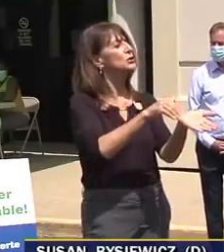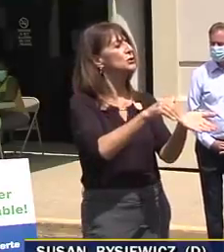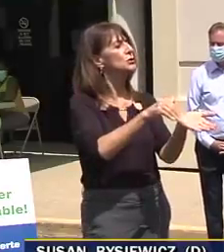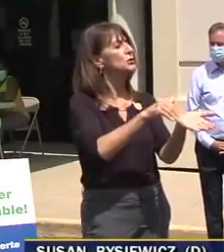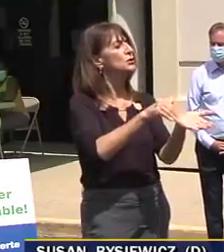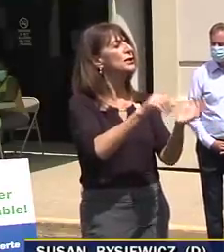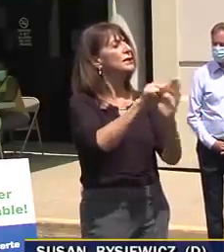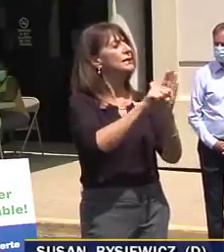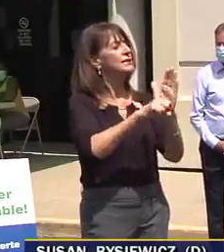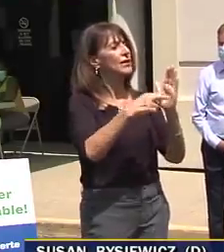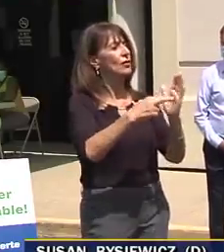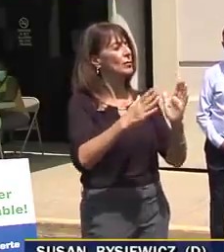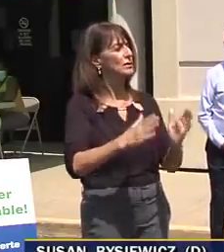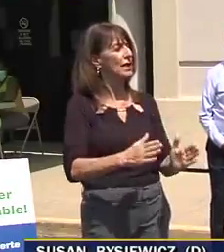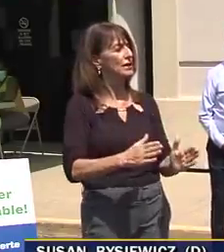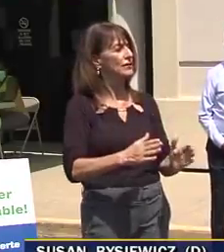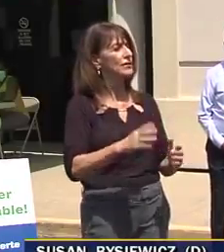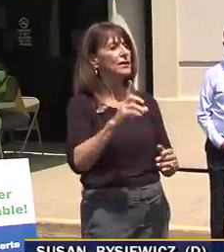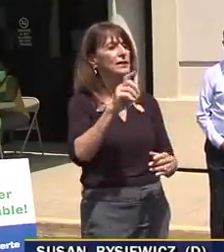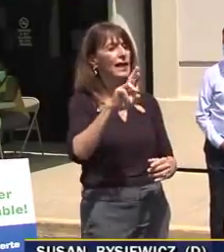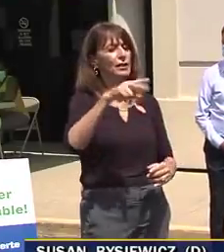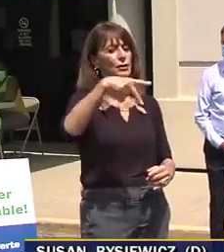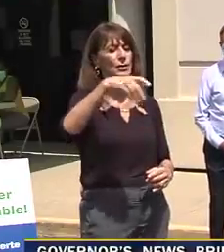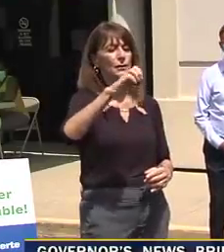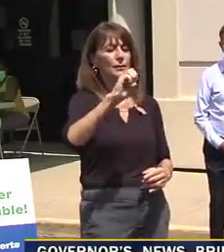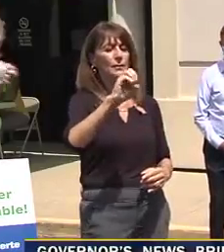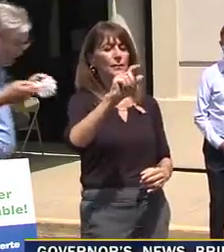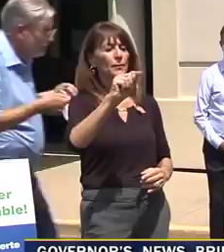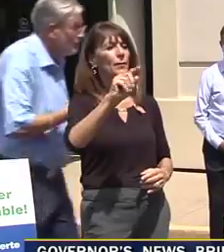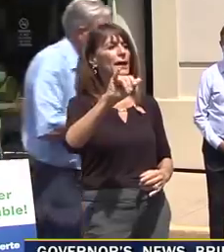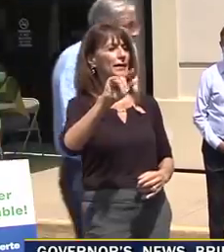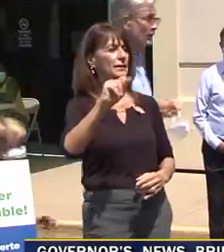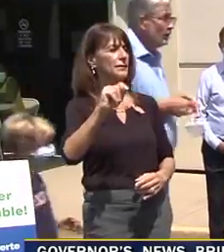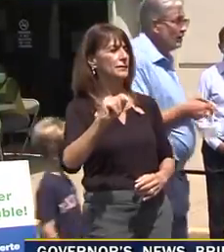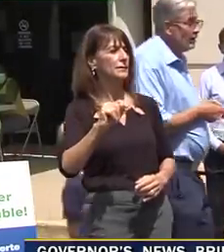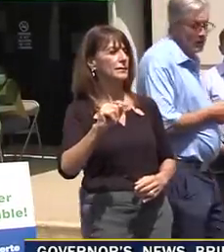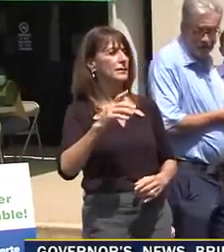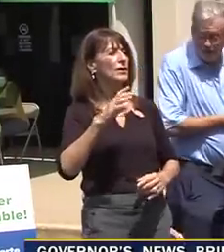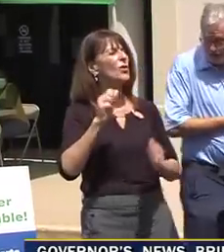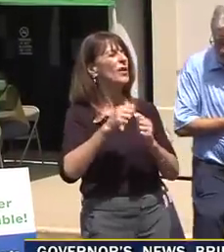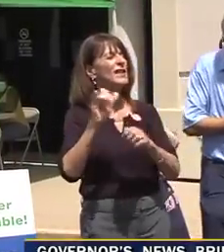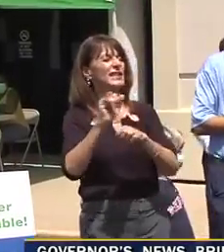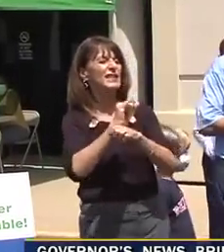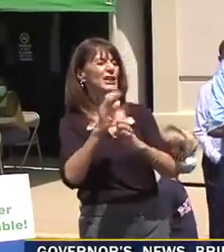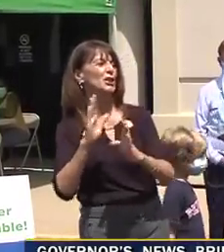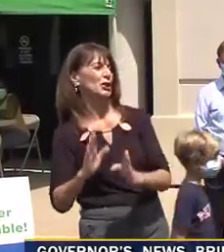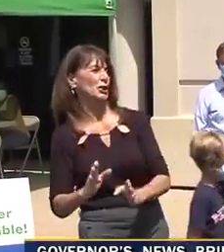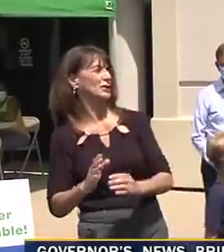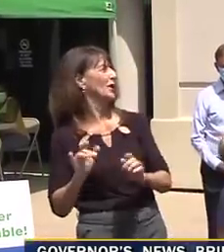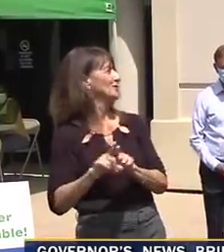also state representative, Dr. Pettit, and his intern.